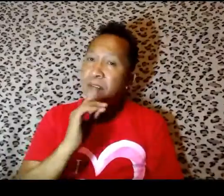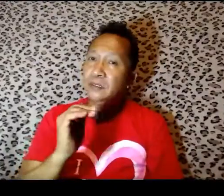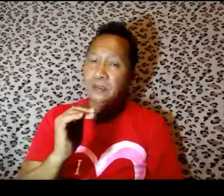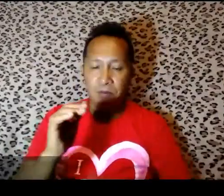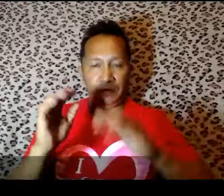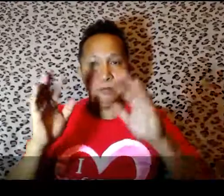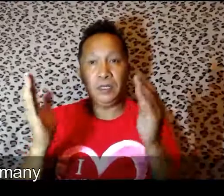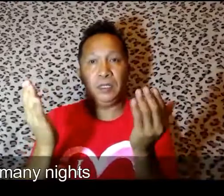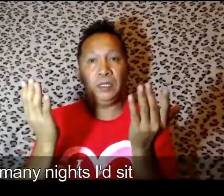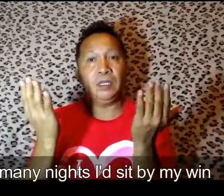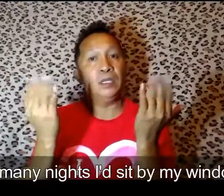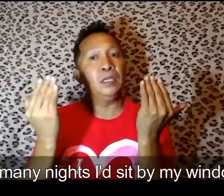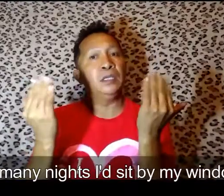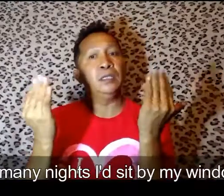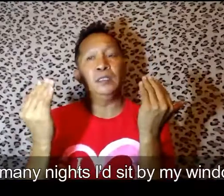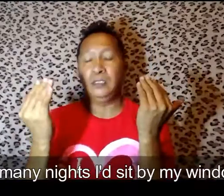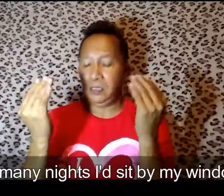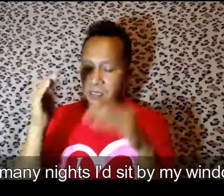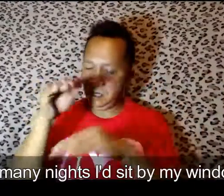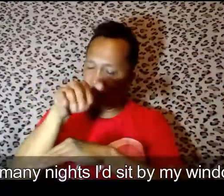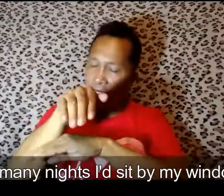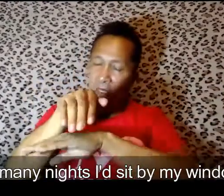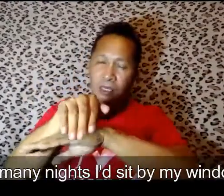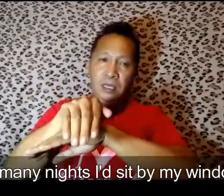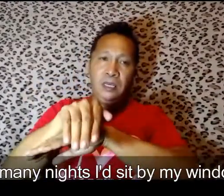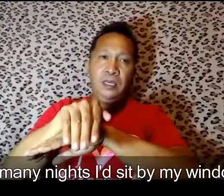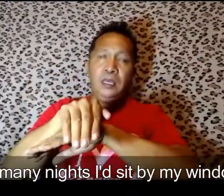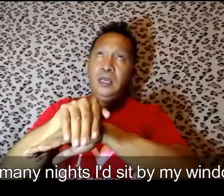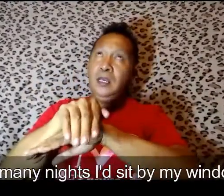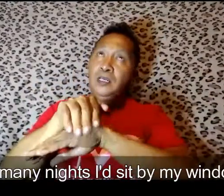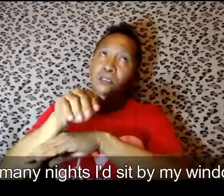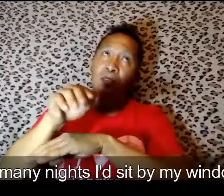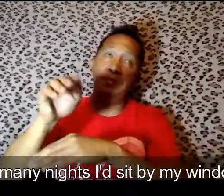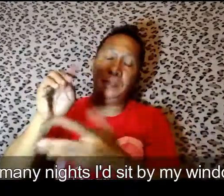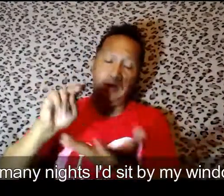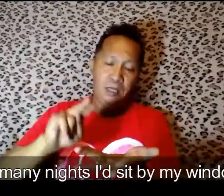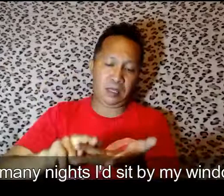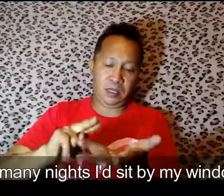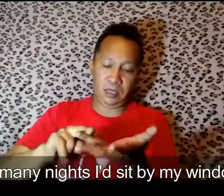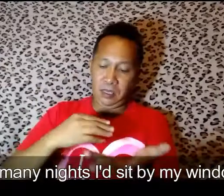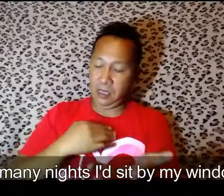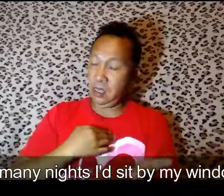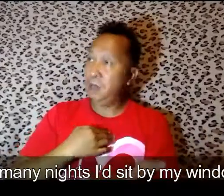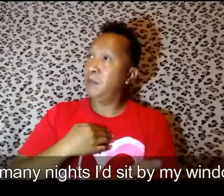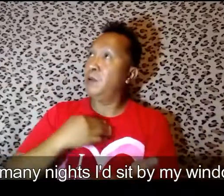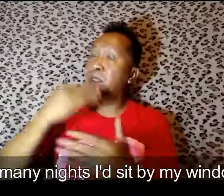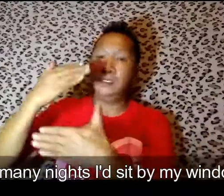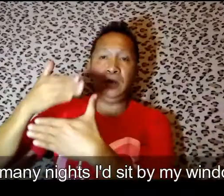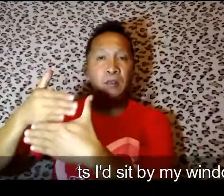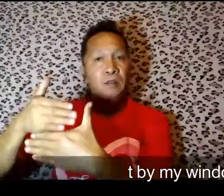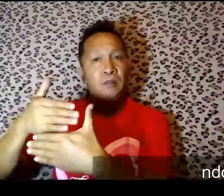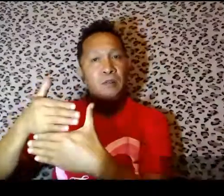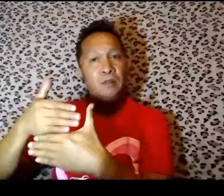So many nights I'd sit by my